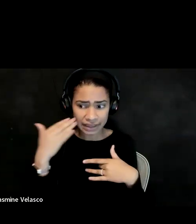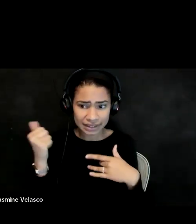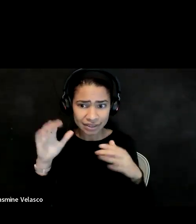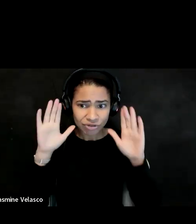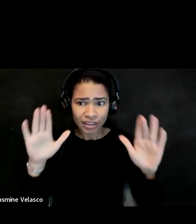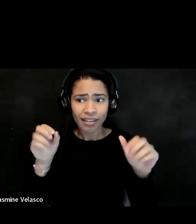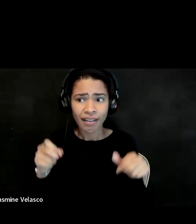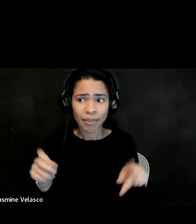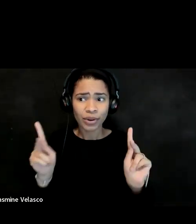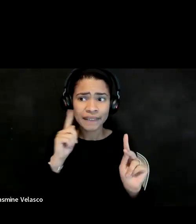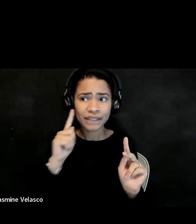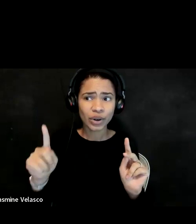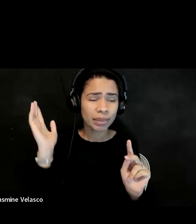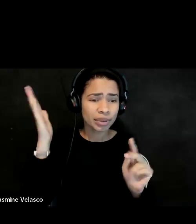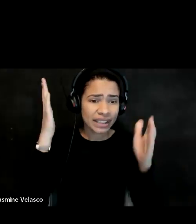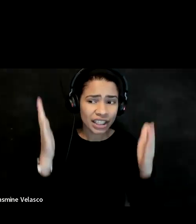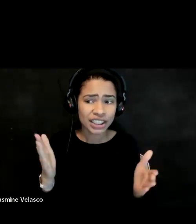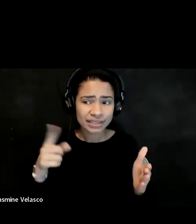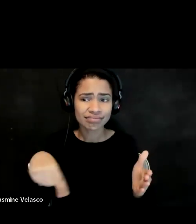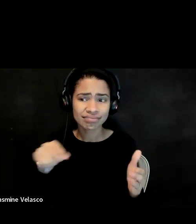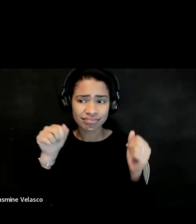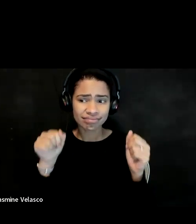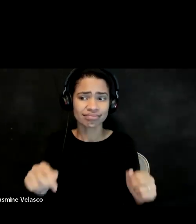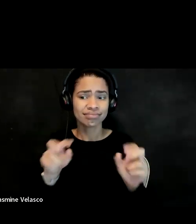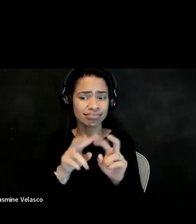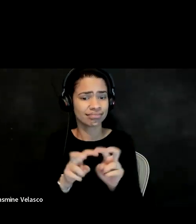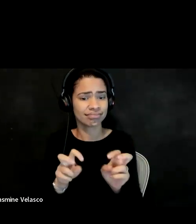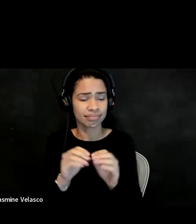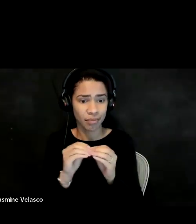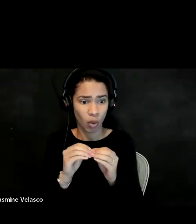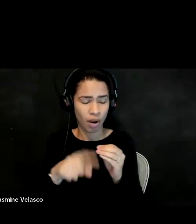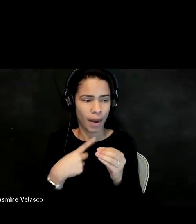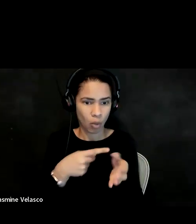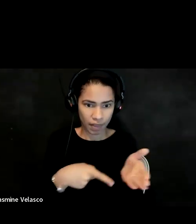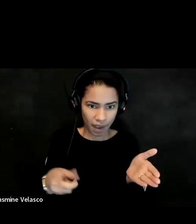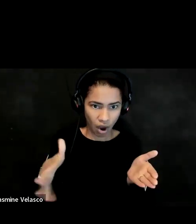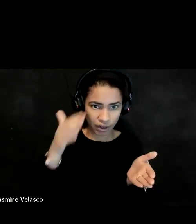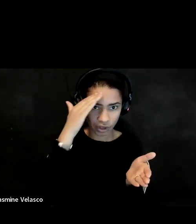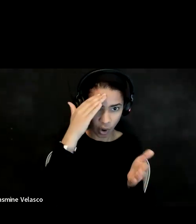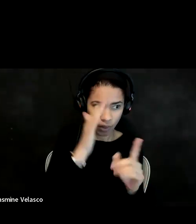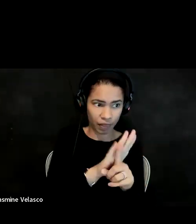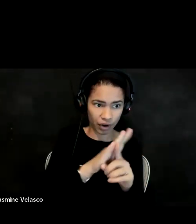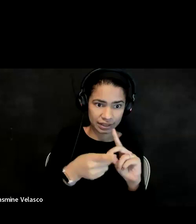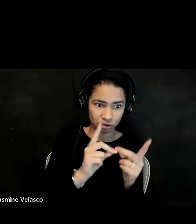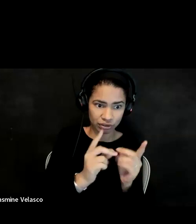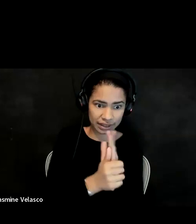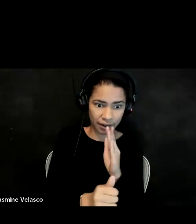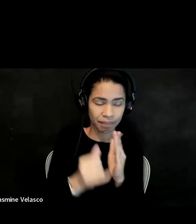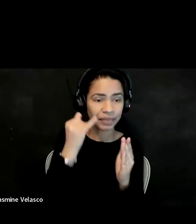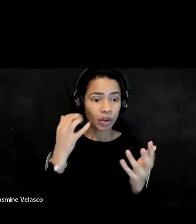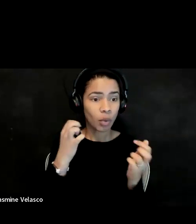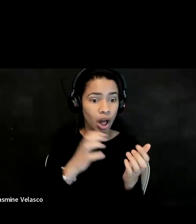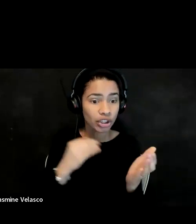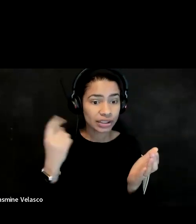presenters to dig deeper into this thing that they already know about, this digital skill that they have. You know, if you want to learn something, teach it to